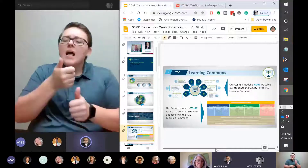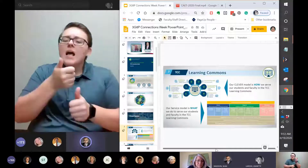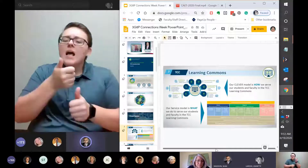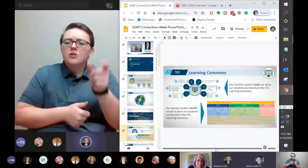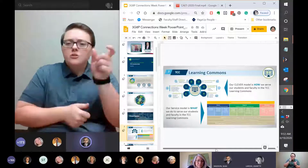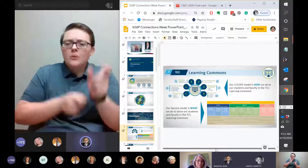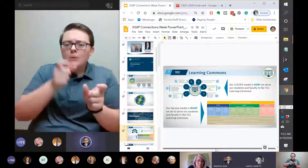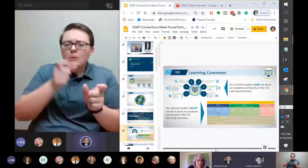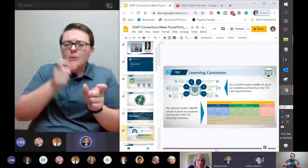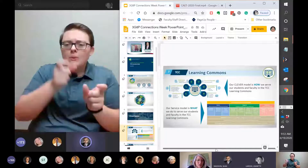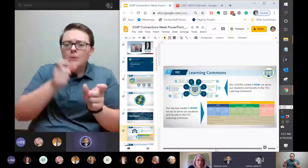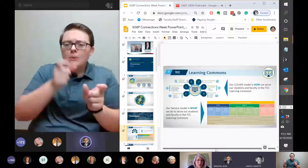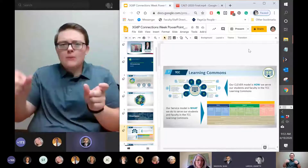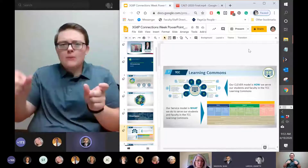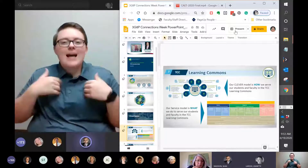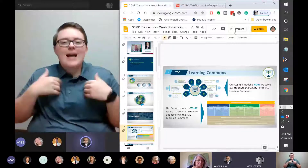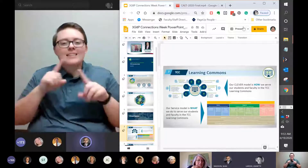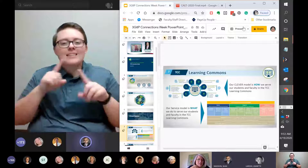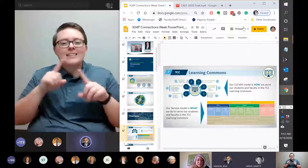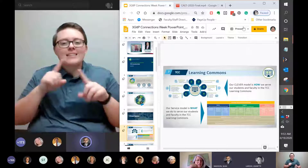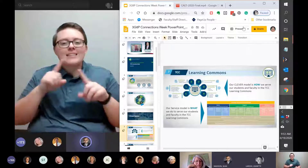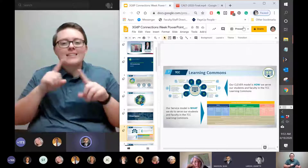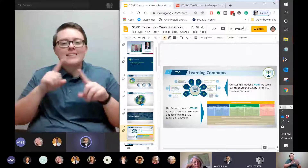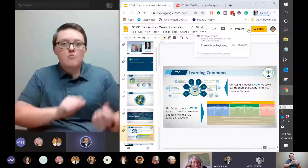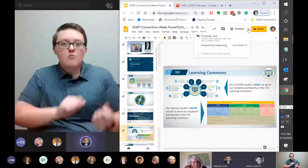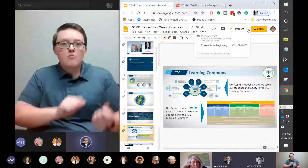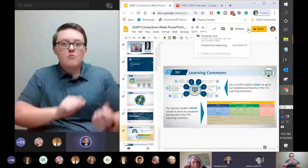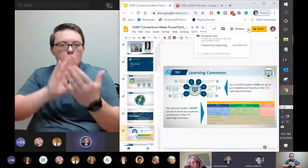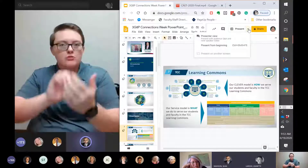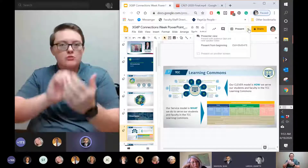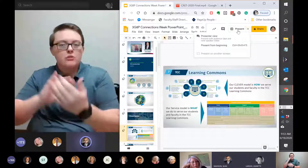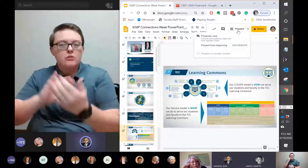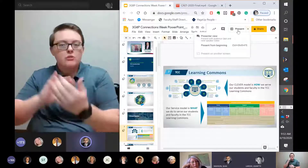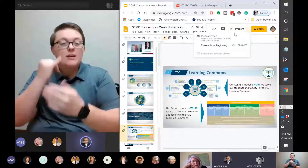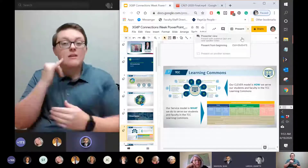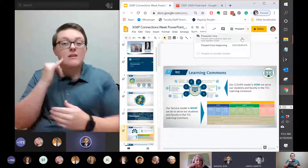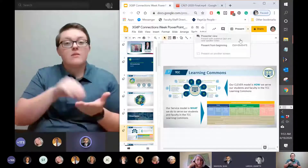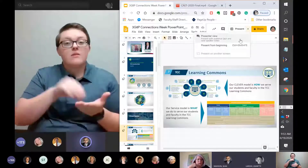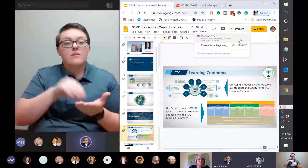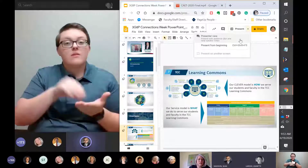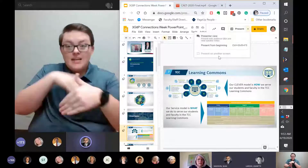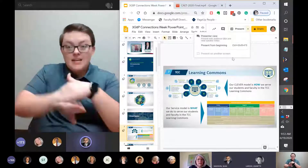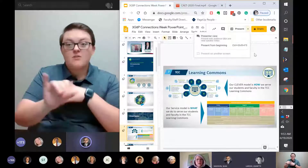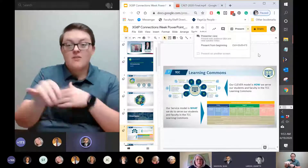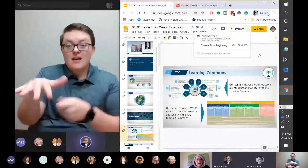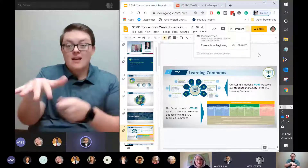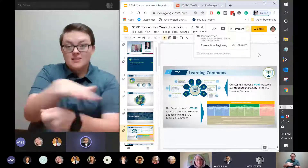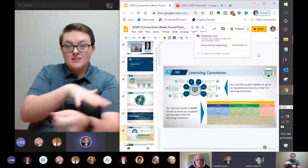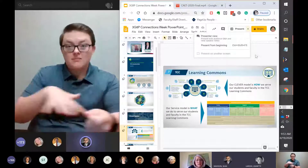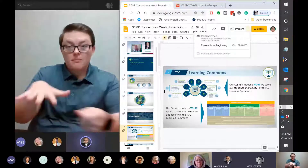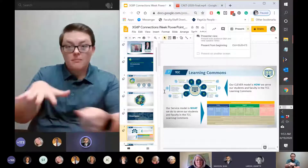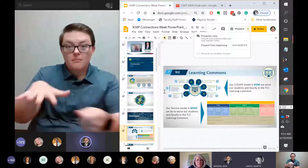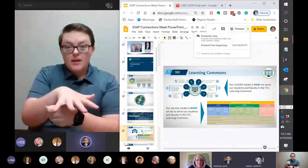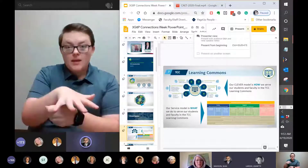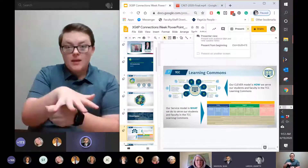we will serve students when they enter the Learning Commons space. So that just gives